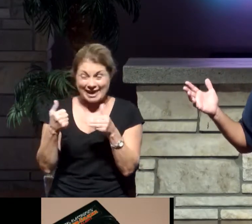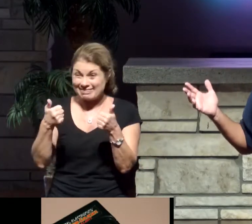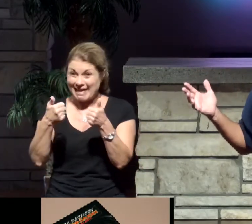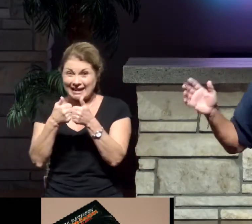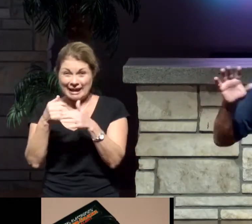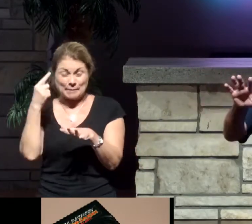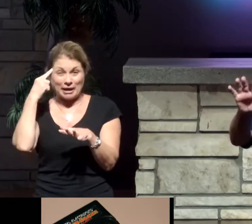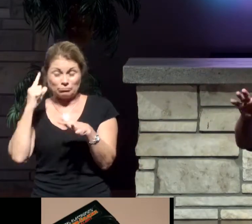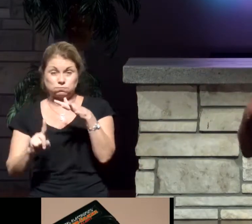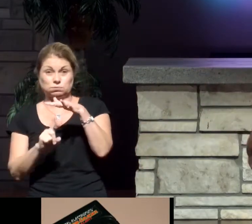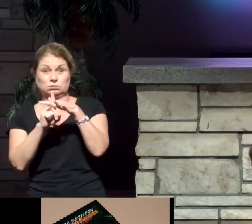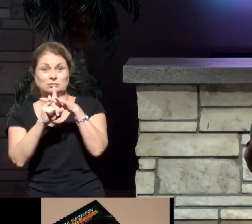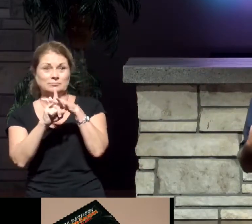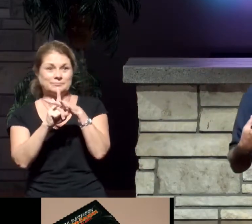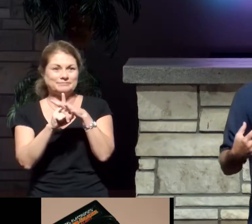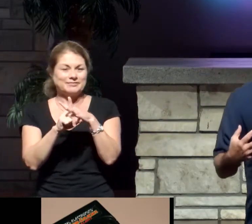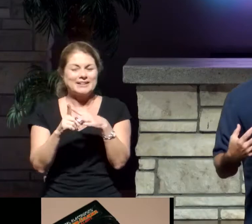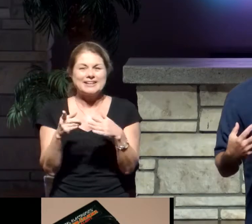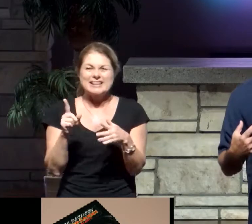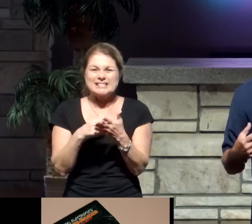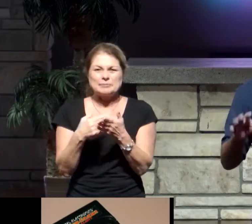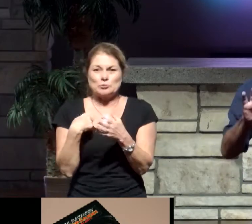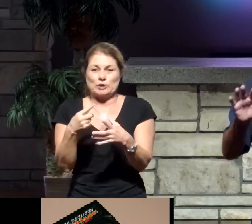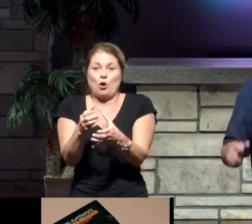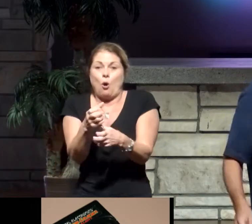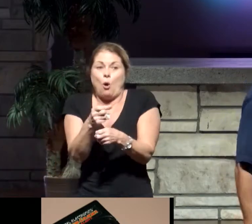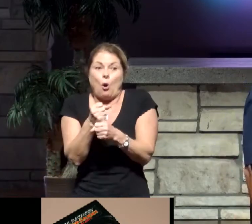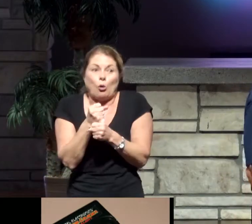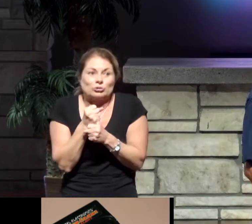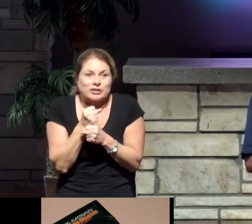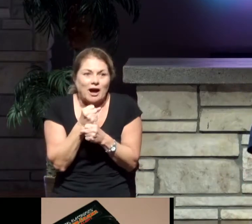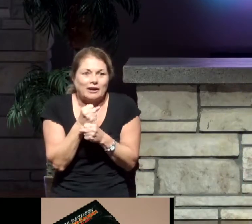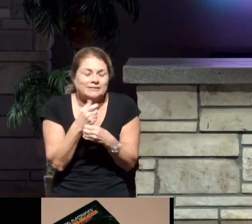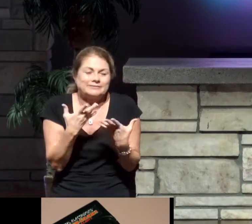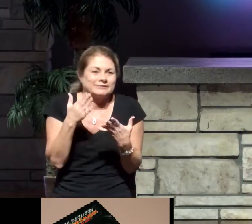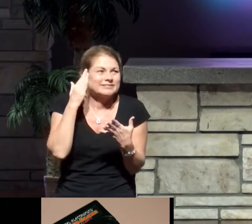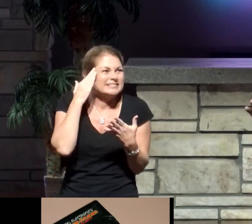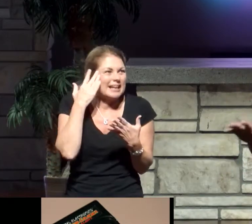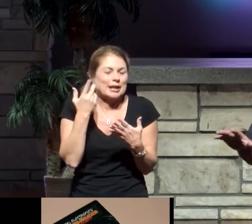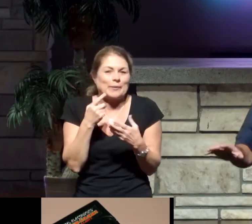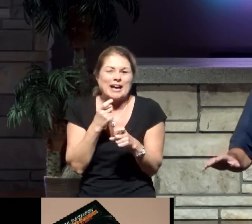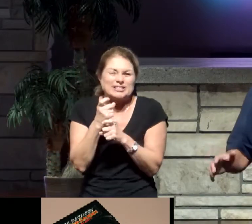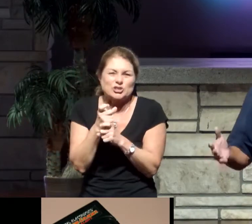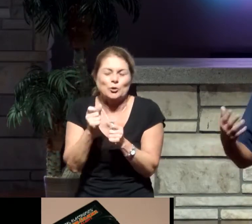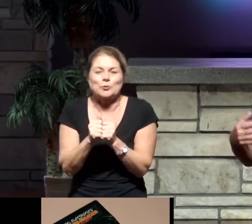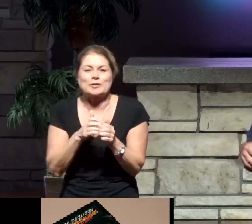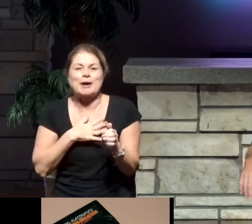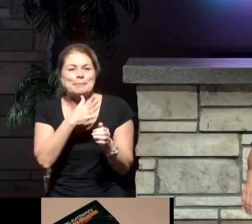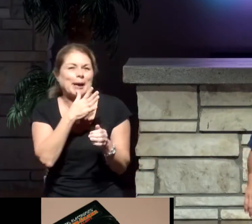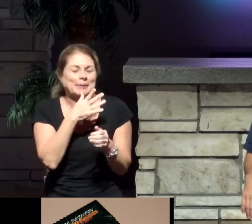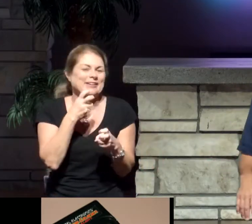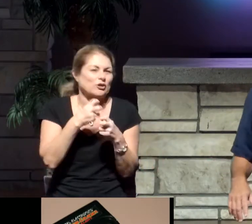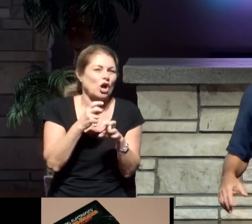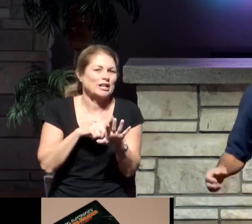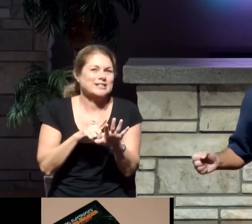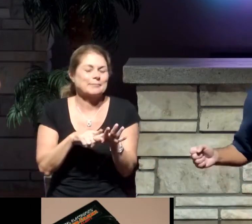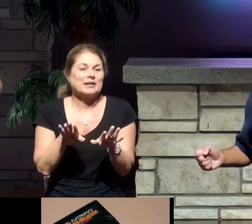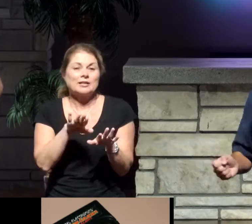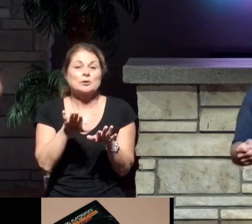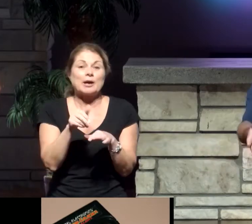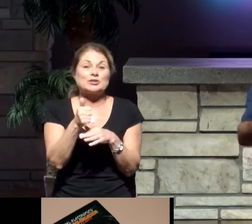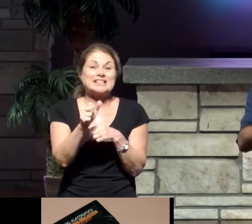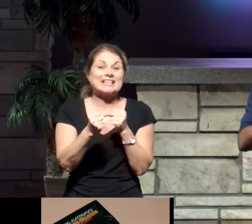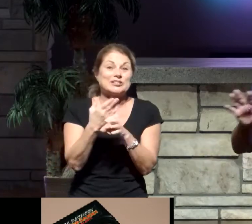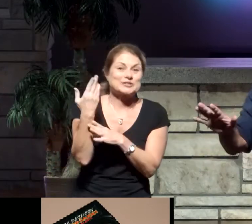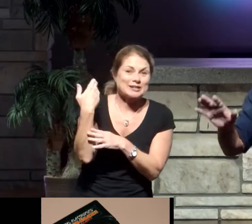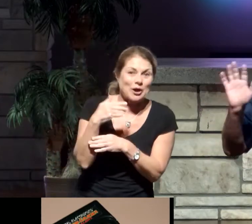up. You know, we have a tendency to hold on to stuff, don't we? Now, I know, it's just kind of I just joke with her and give her a hard time. It was about 10 years ago at Christmas. She finally